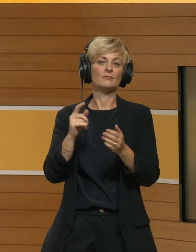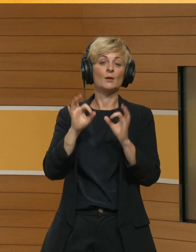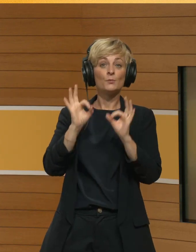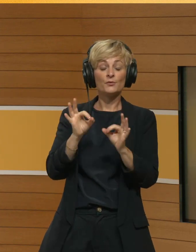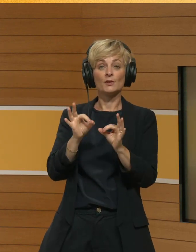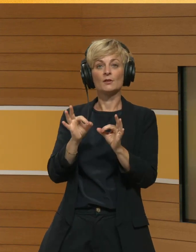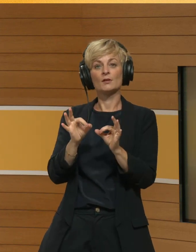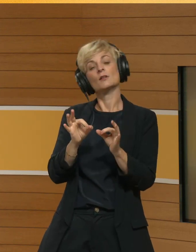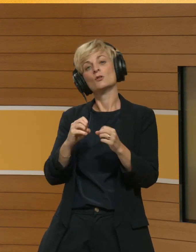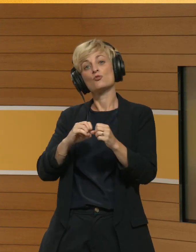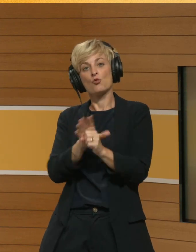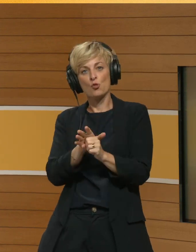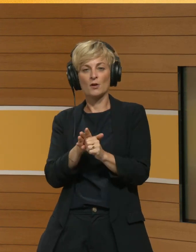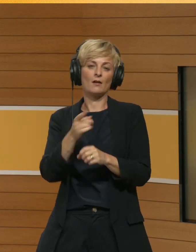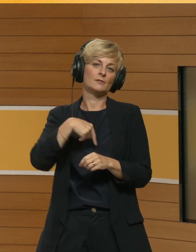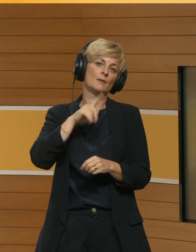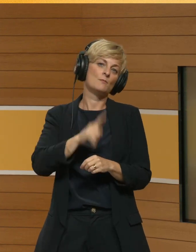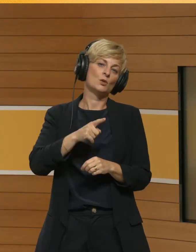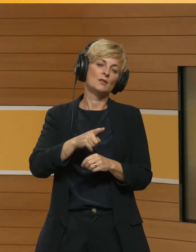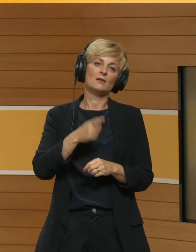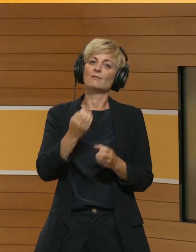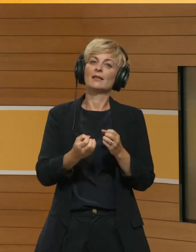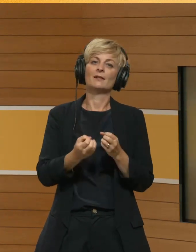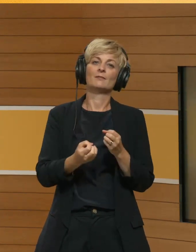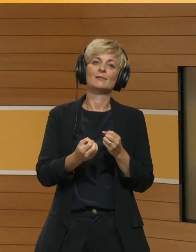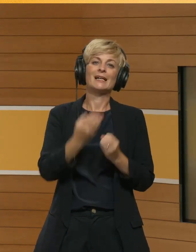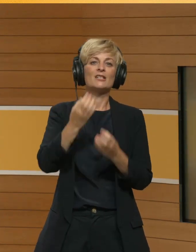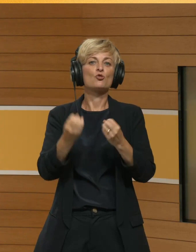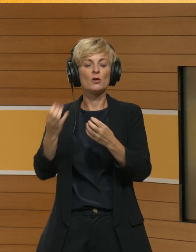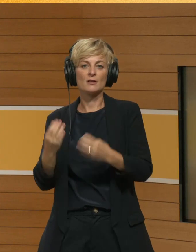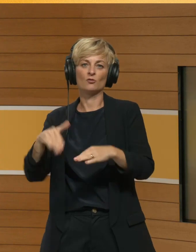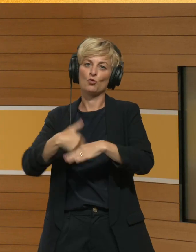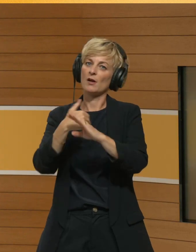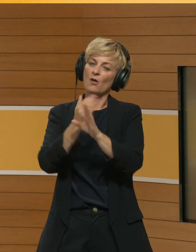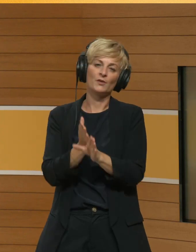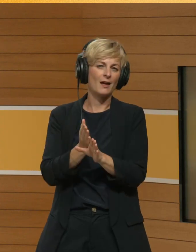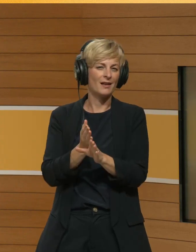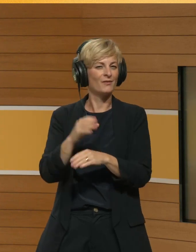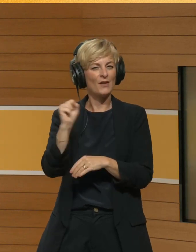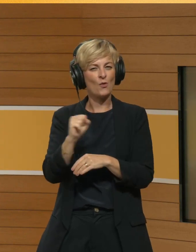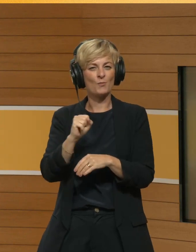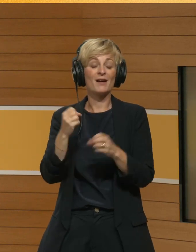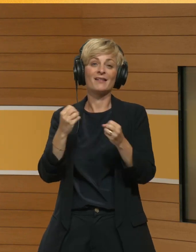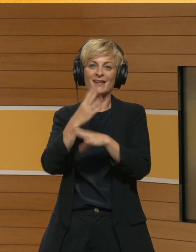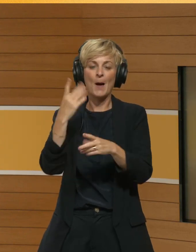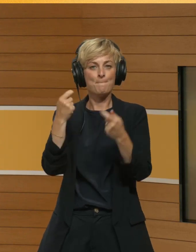operational tasks that, of course, Magnet was not the priority one. But what made